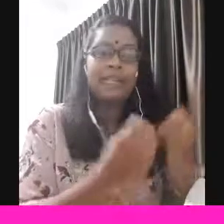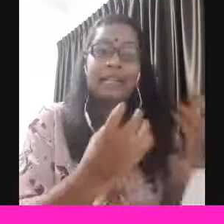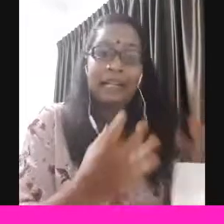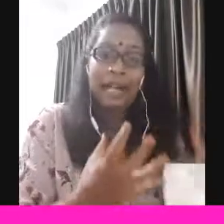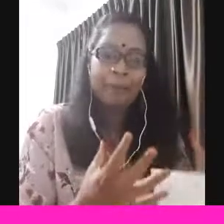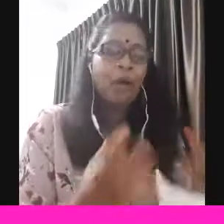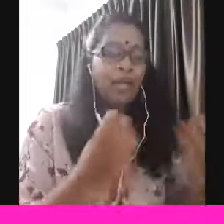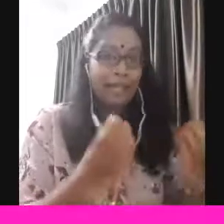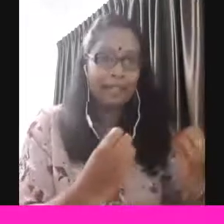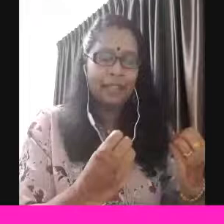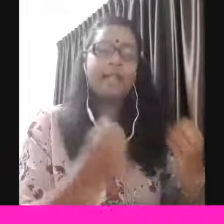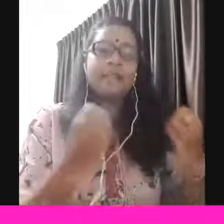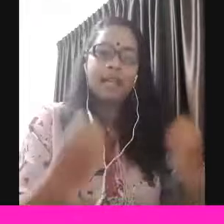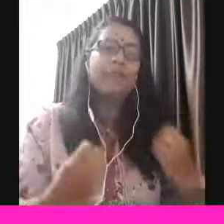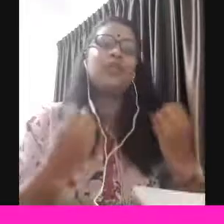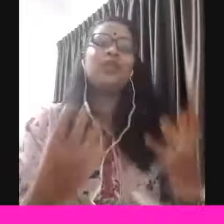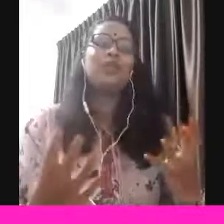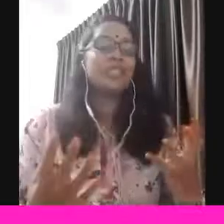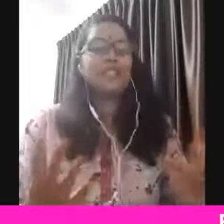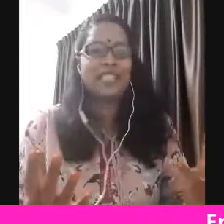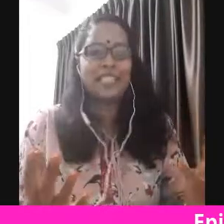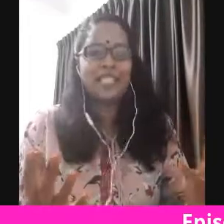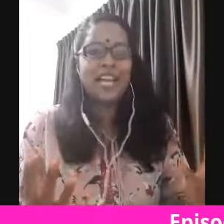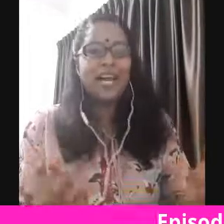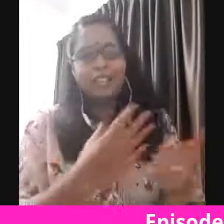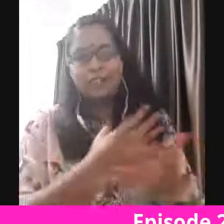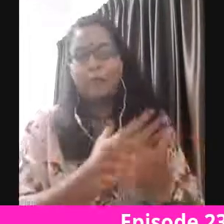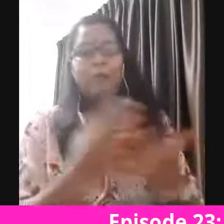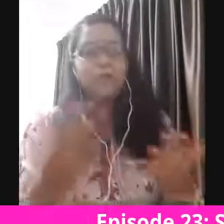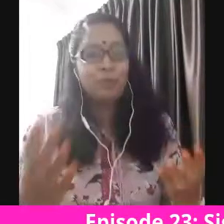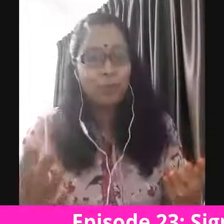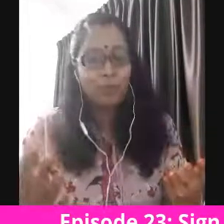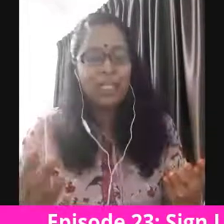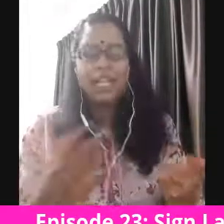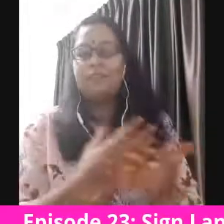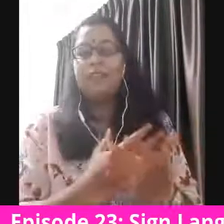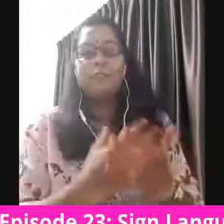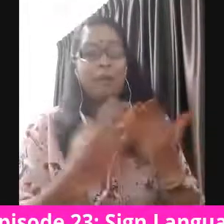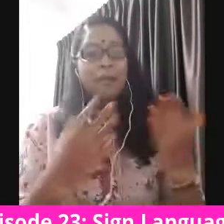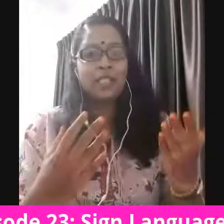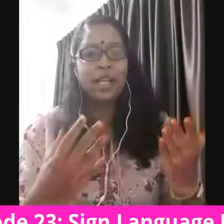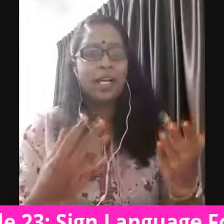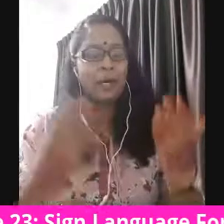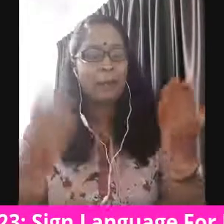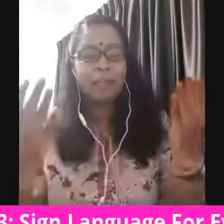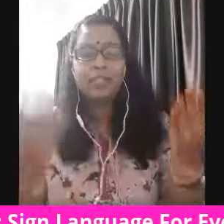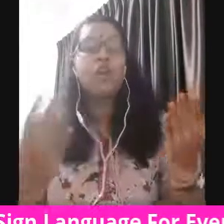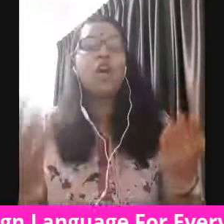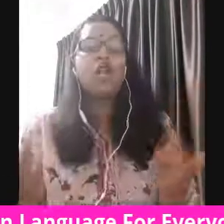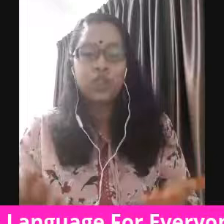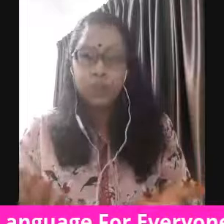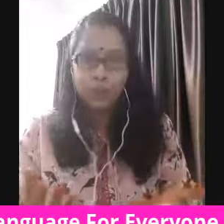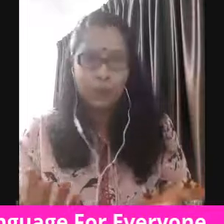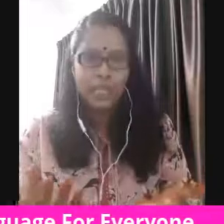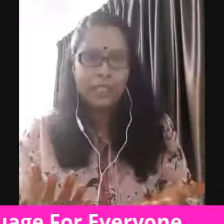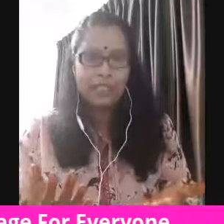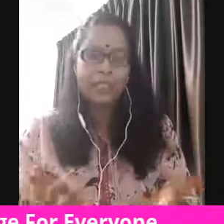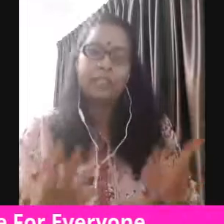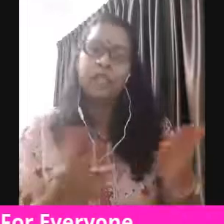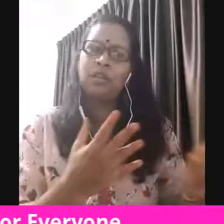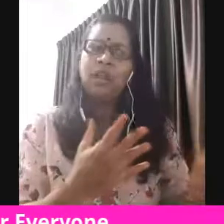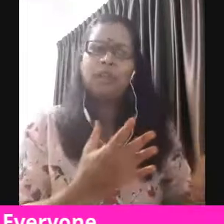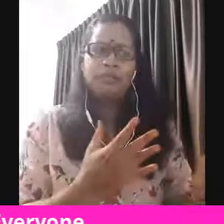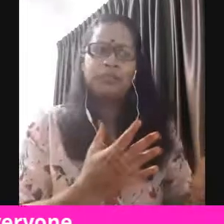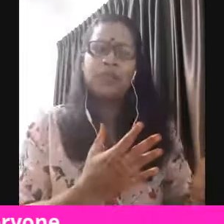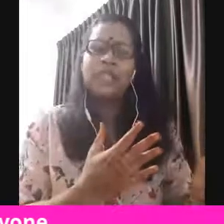or any club like that, and they will do services. They will publish book. They will publish. They will launch YouTube channels,